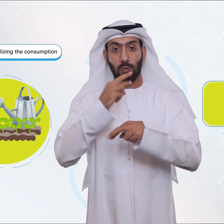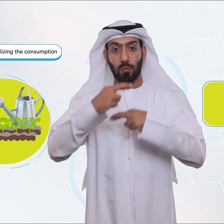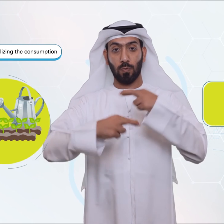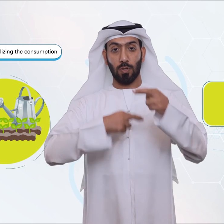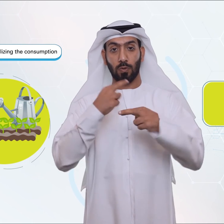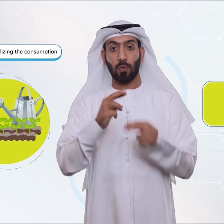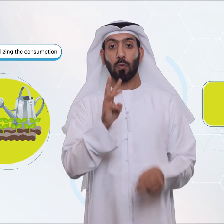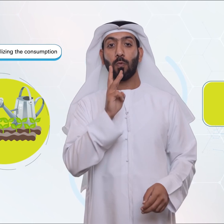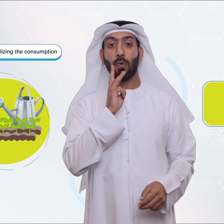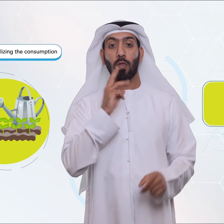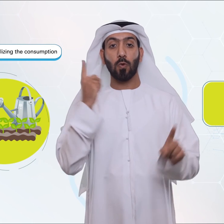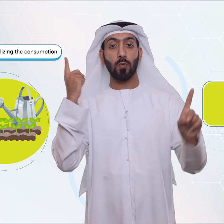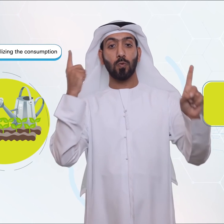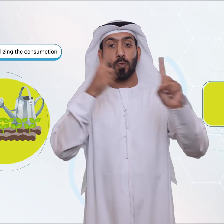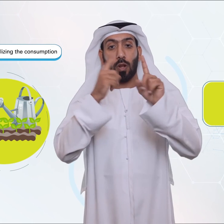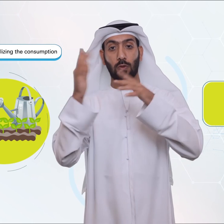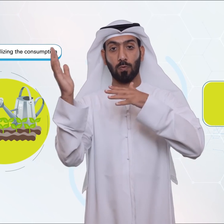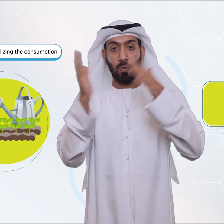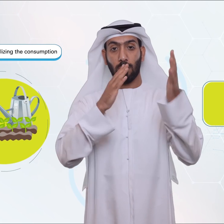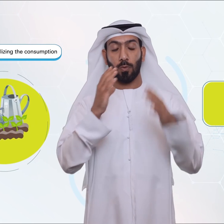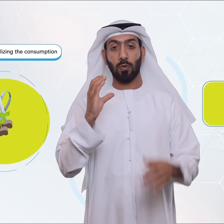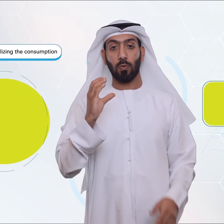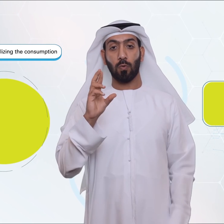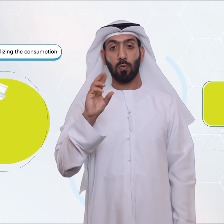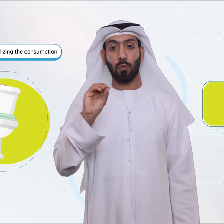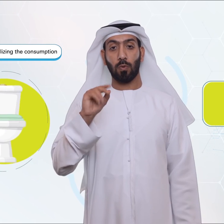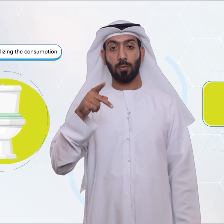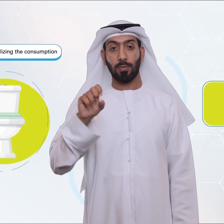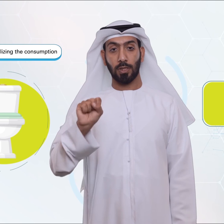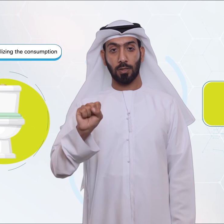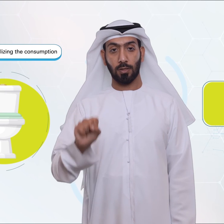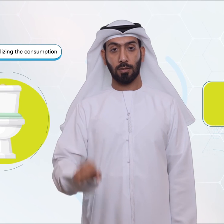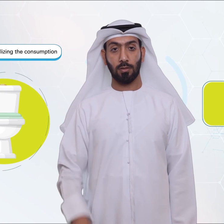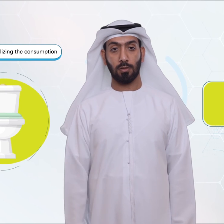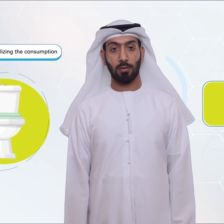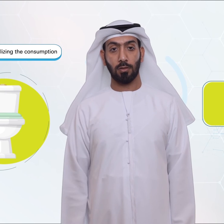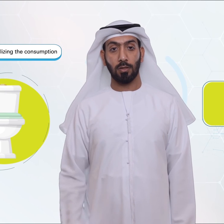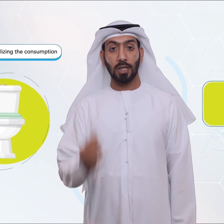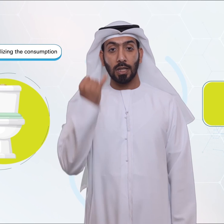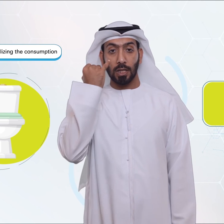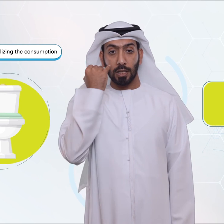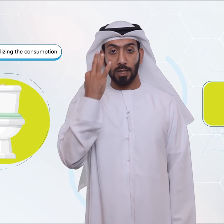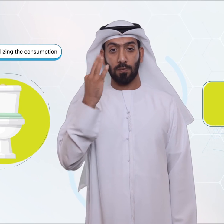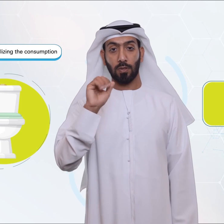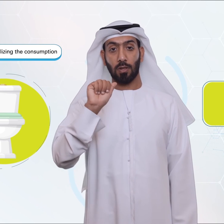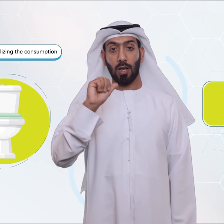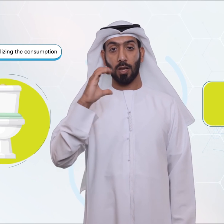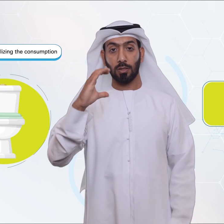air conditioning capacity is more than 100 tons, it is preferable to reuse the water of the air